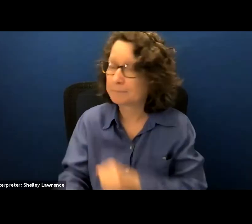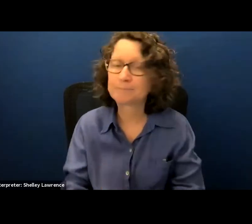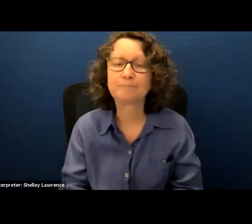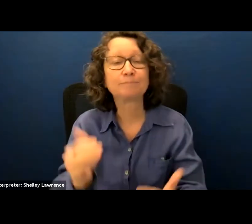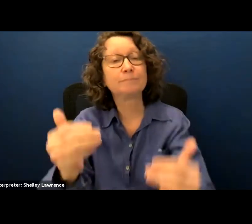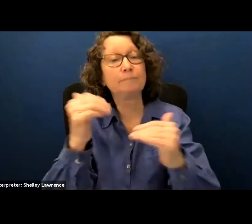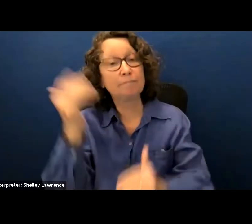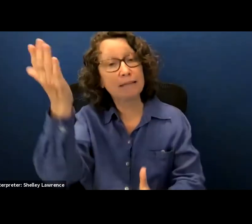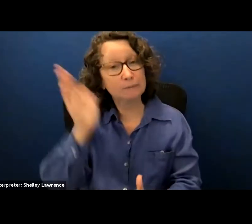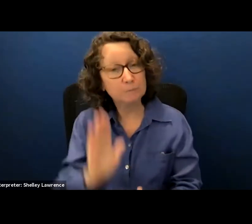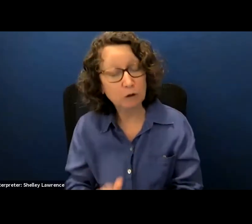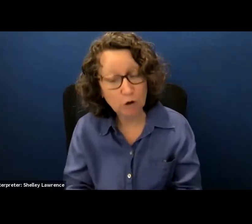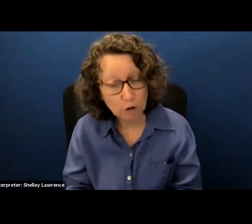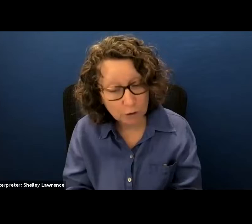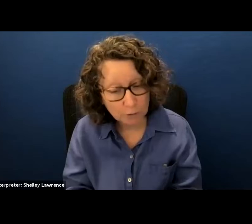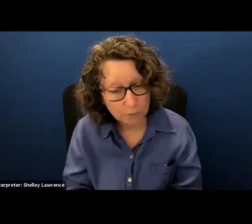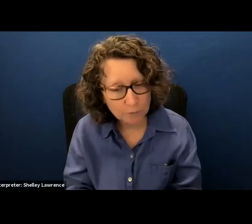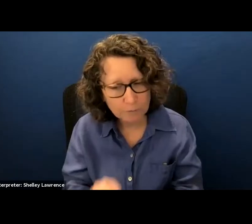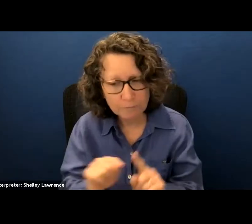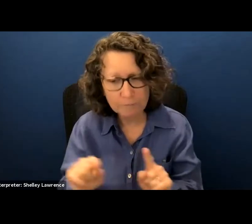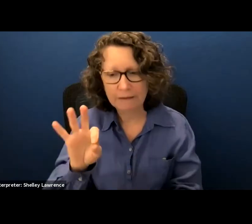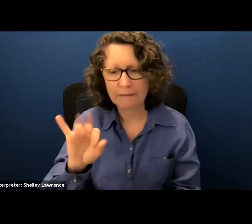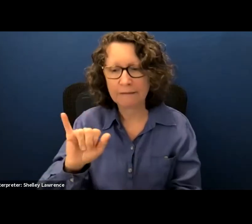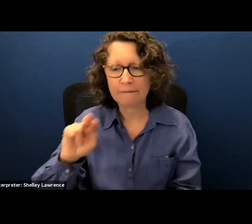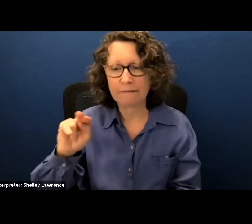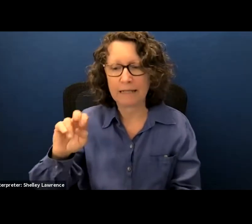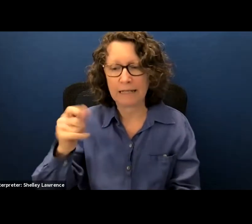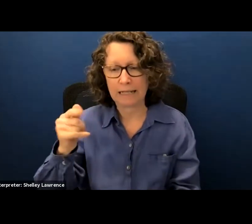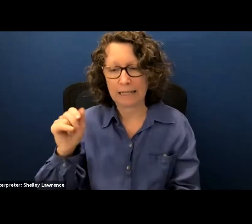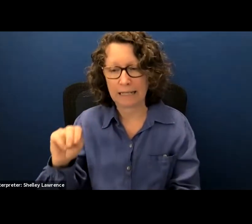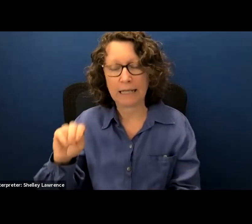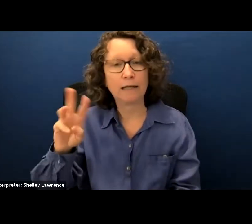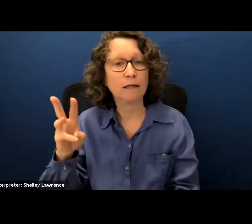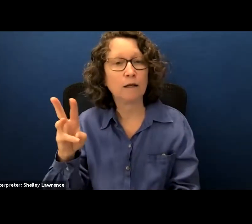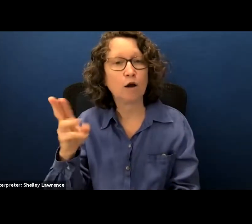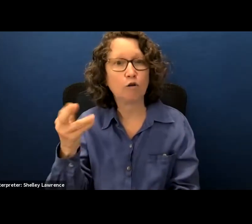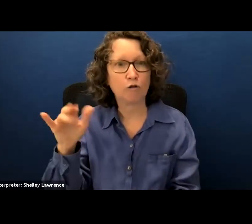Next speaker is Finnegan Wright.